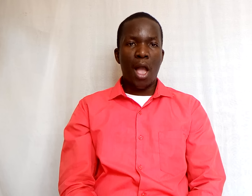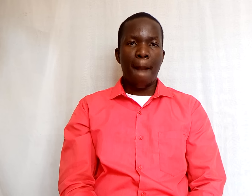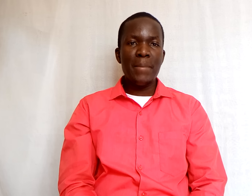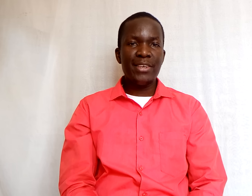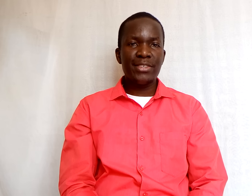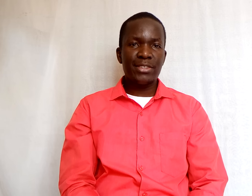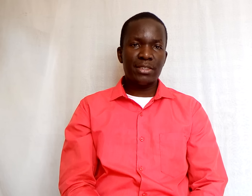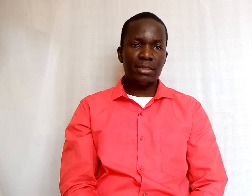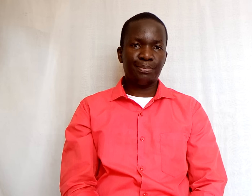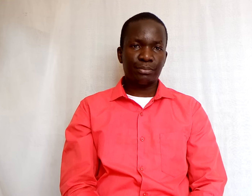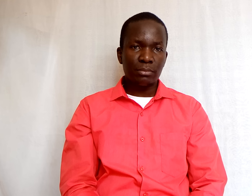Beans.